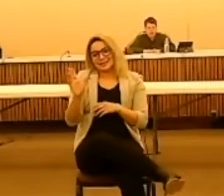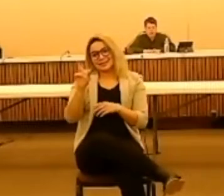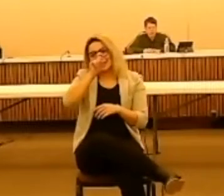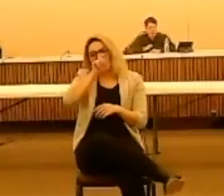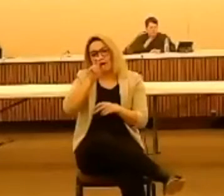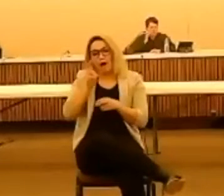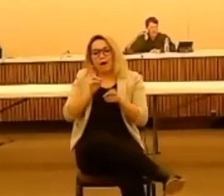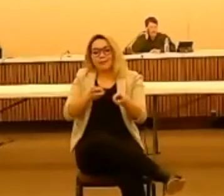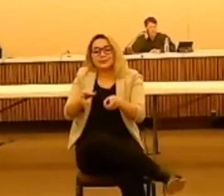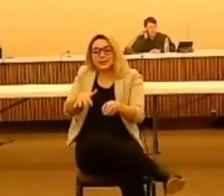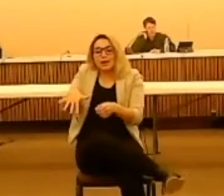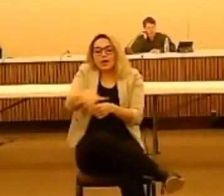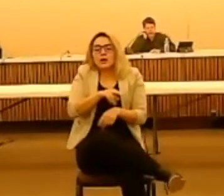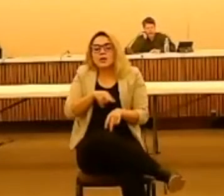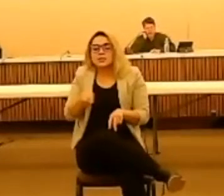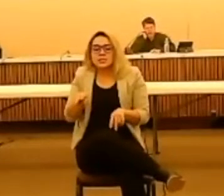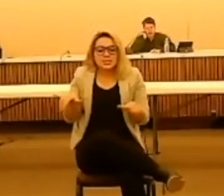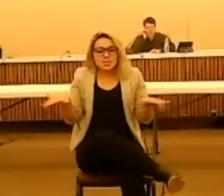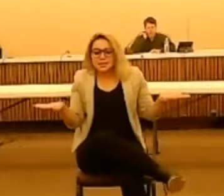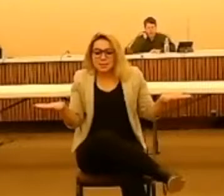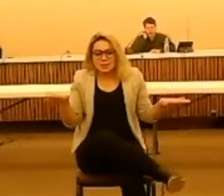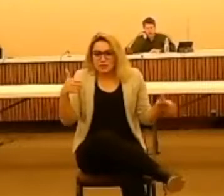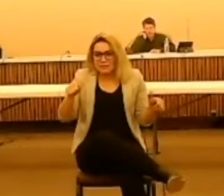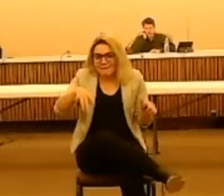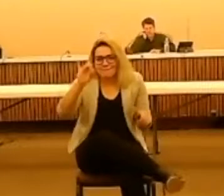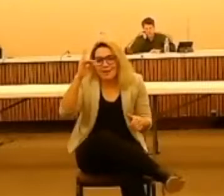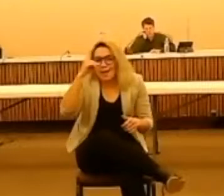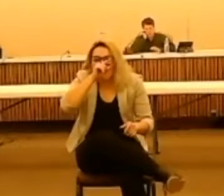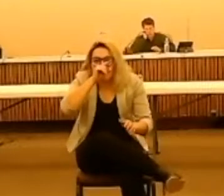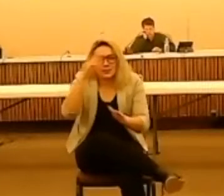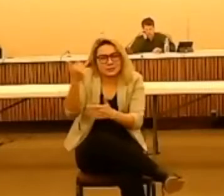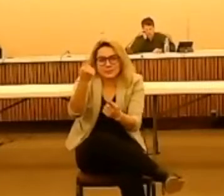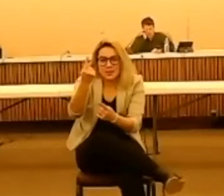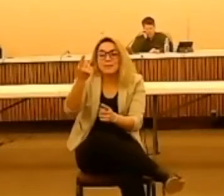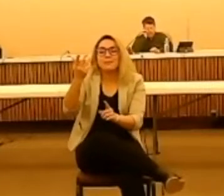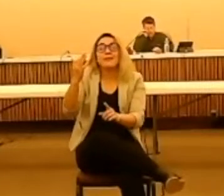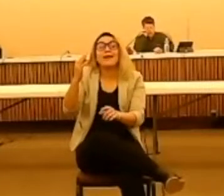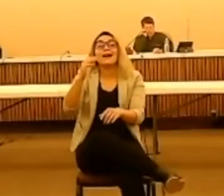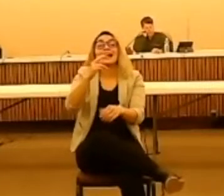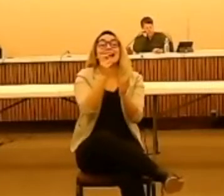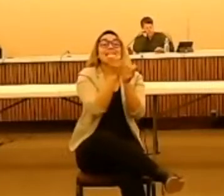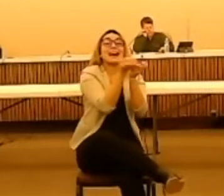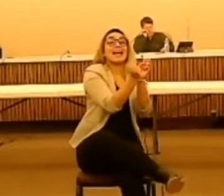But like I said, it's not near its nesting area. Okay.